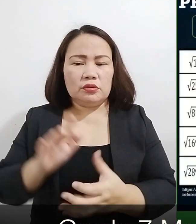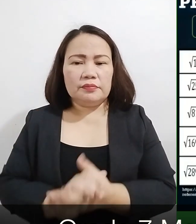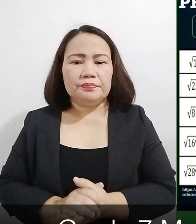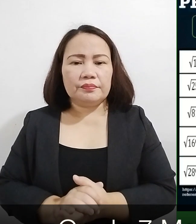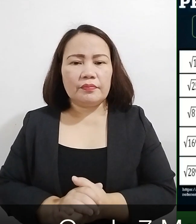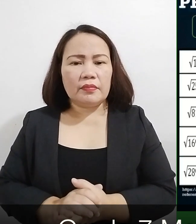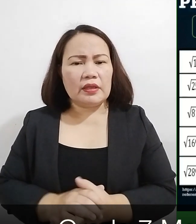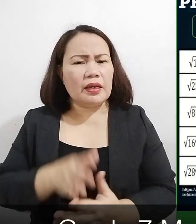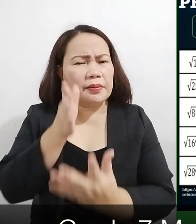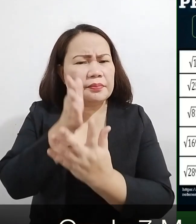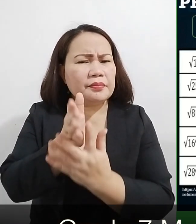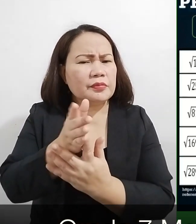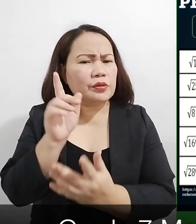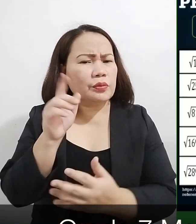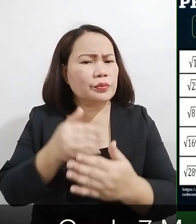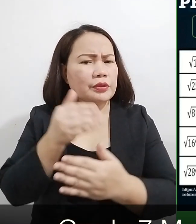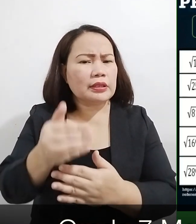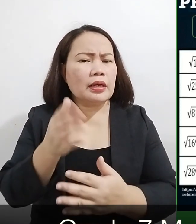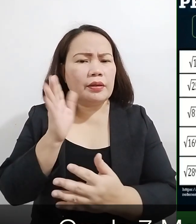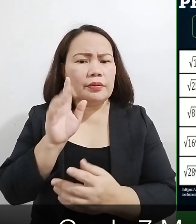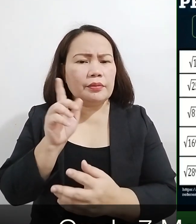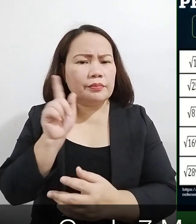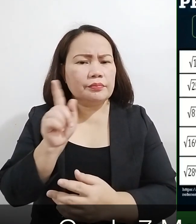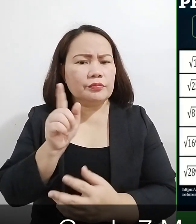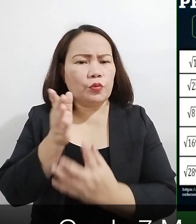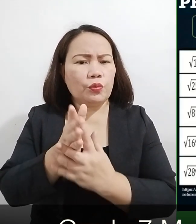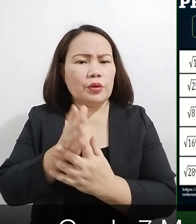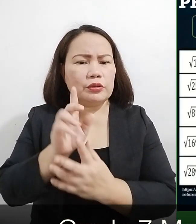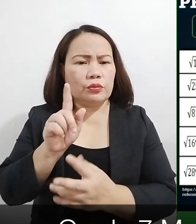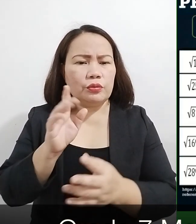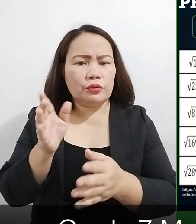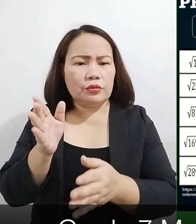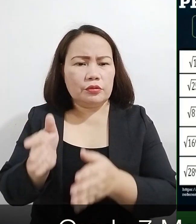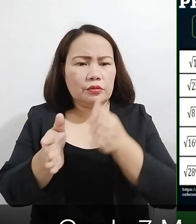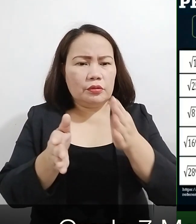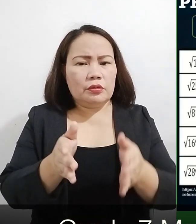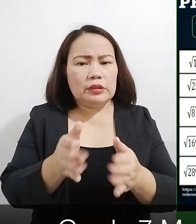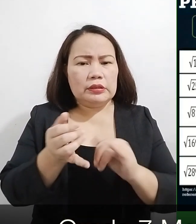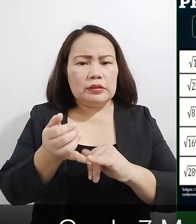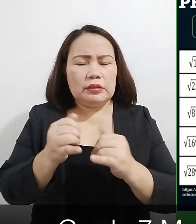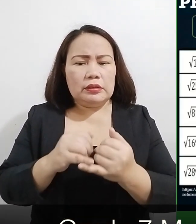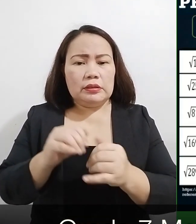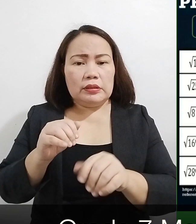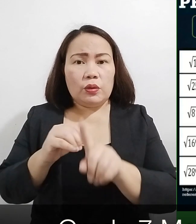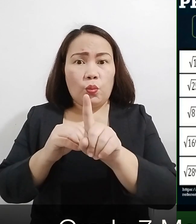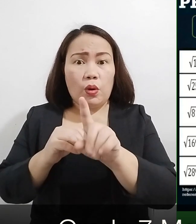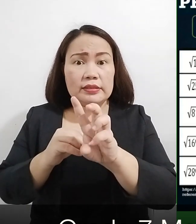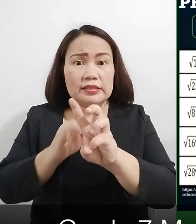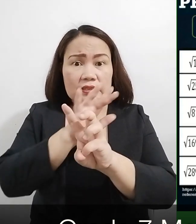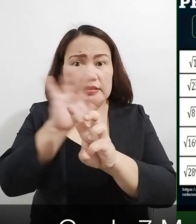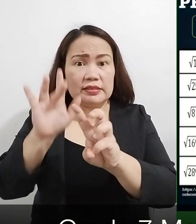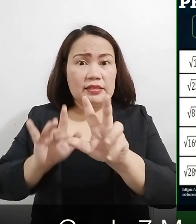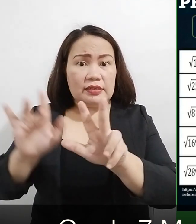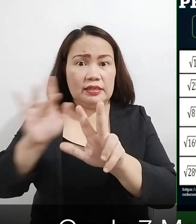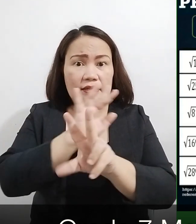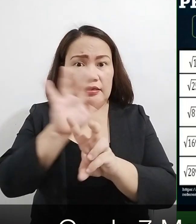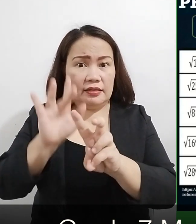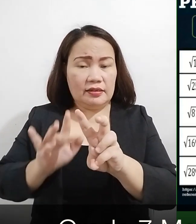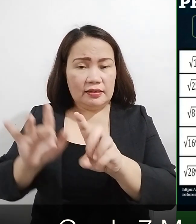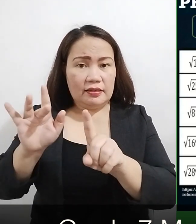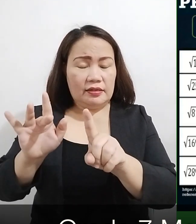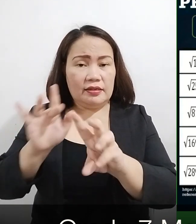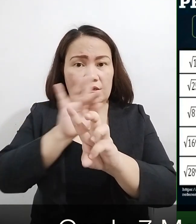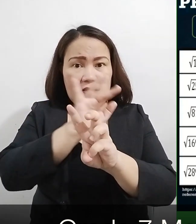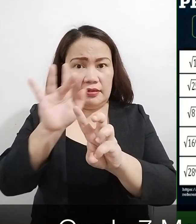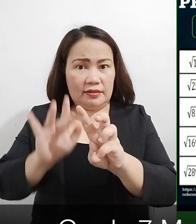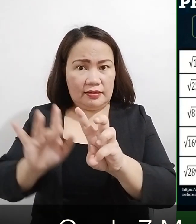So, between what two consecutive integers the square root of 163 lies? So, saan naman ito? Ito ang given